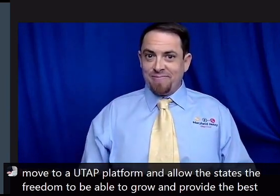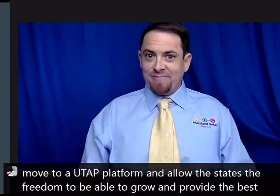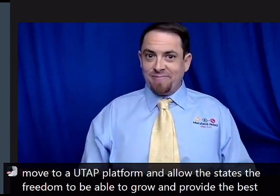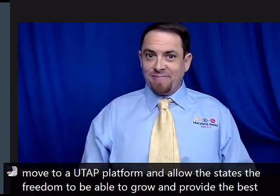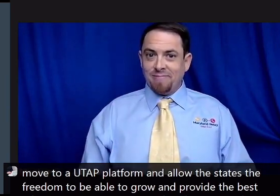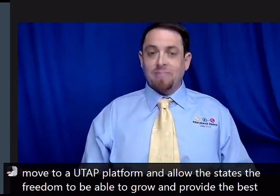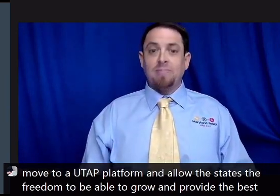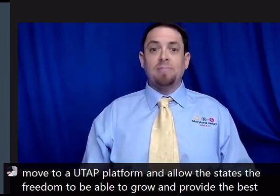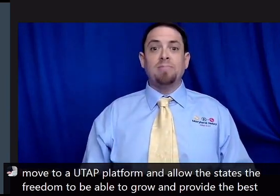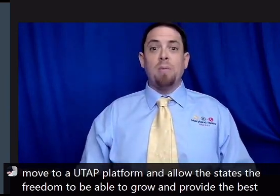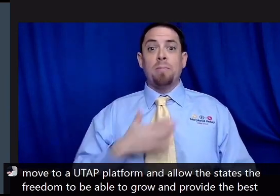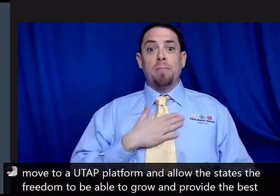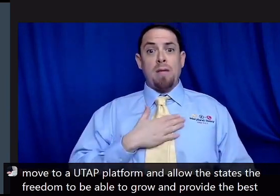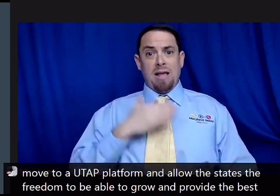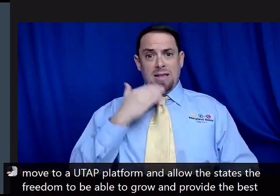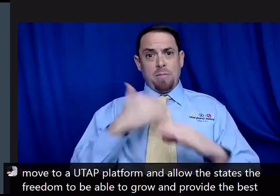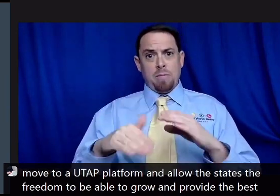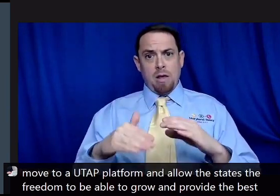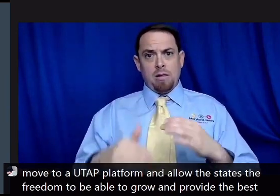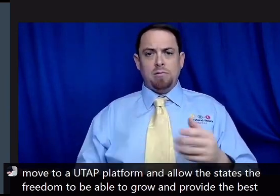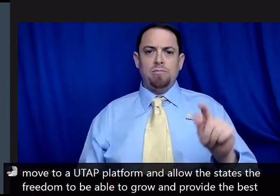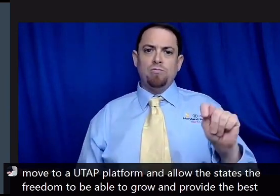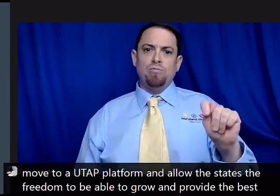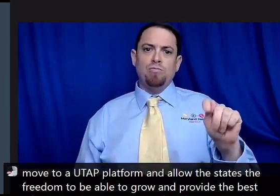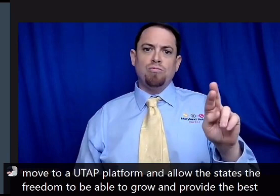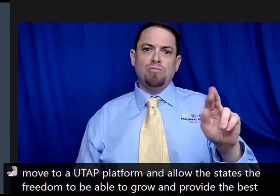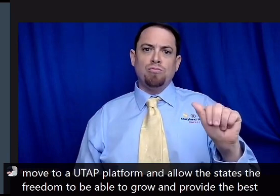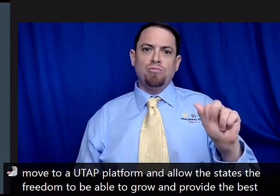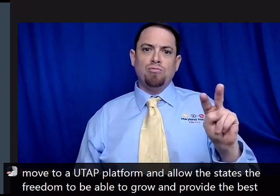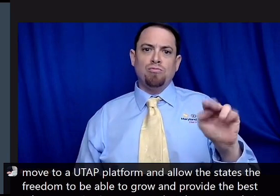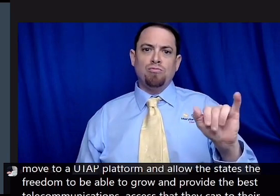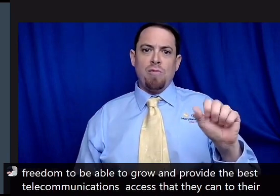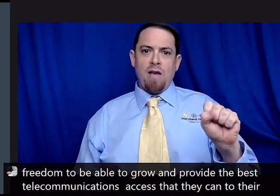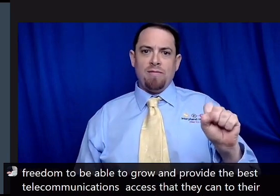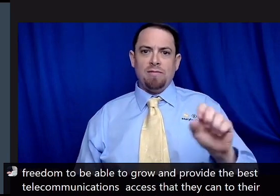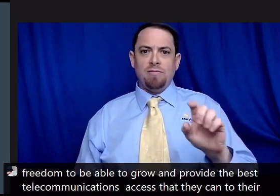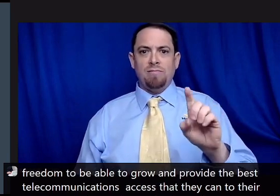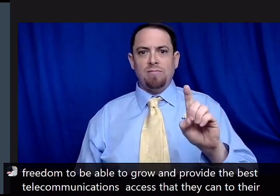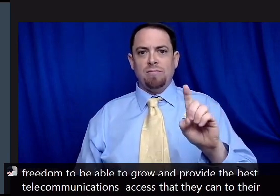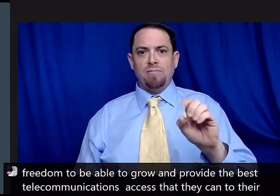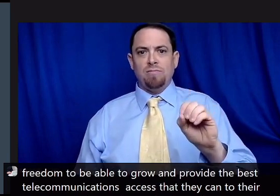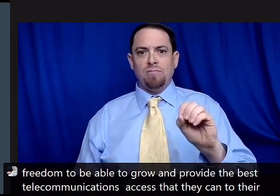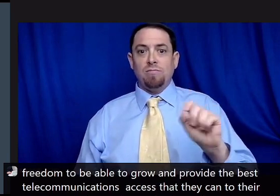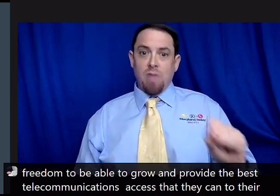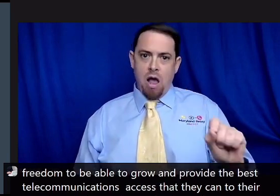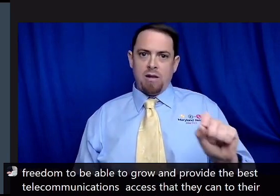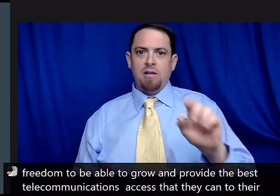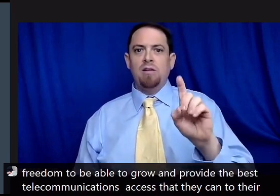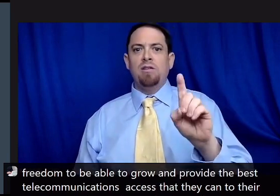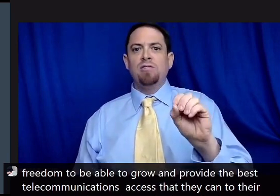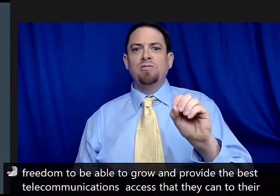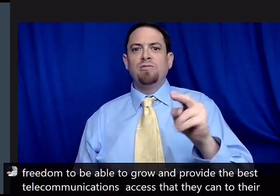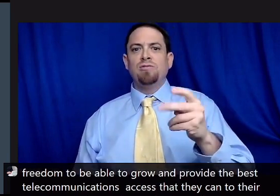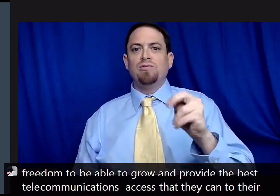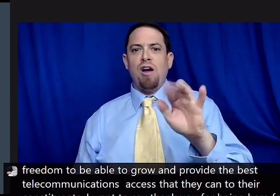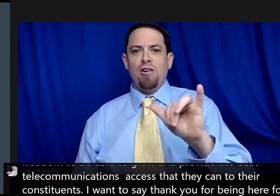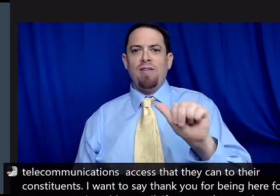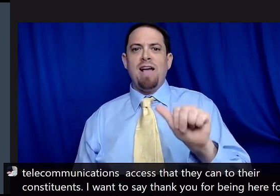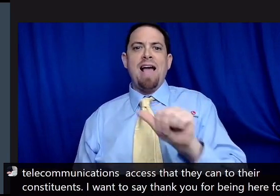I want to say thank you for being here for my presentation. My email, if you need to reach out to me, is